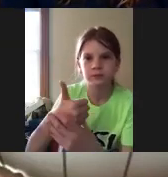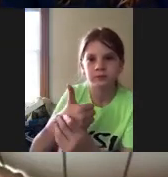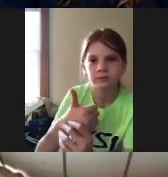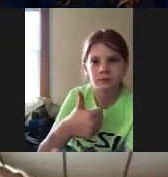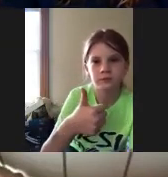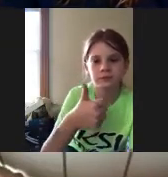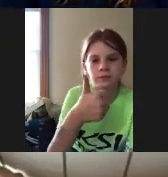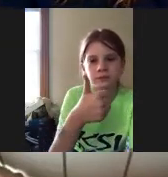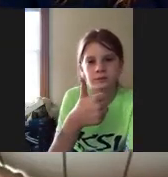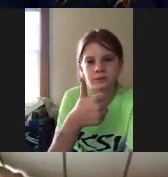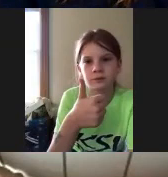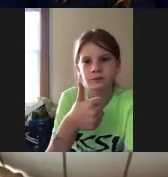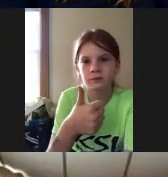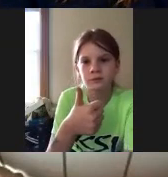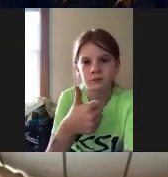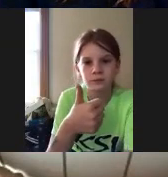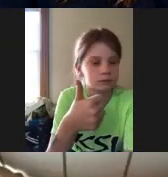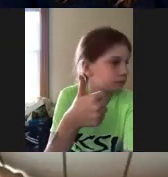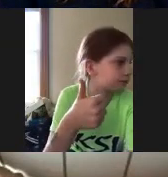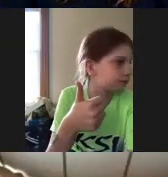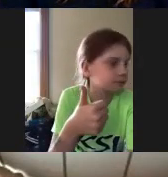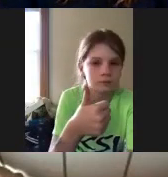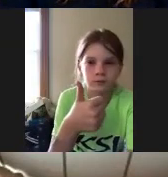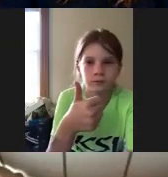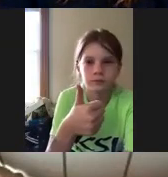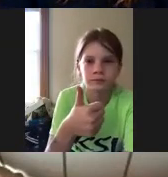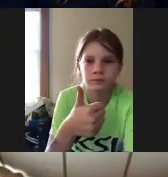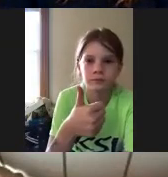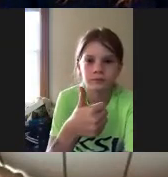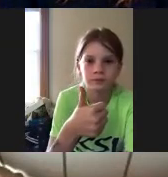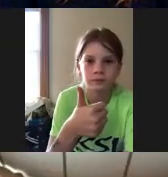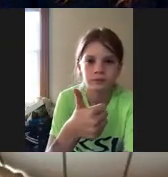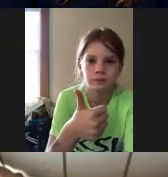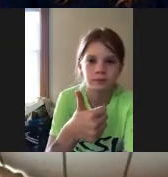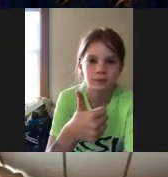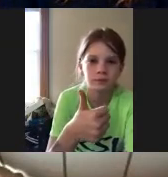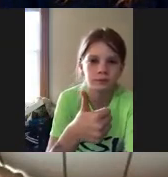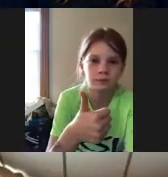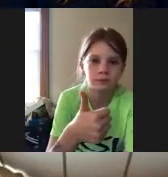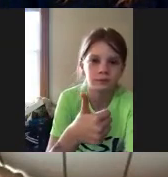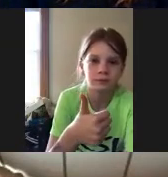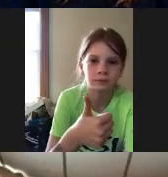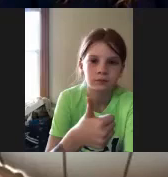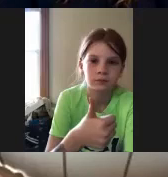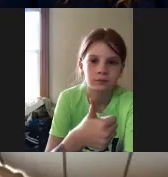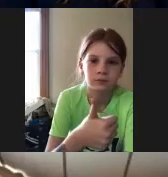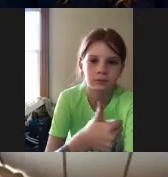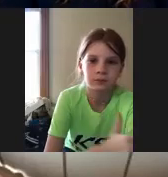communicate. All right. Let's see. Good deal. All right. Well, you never know. One day